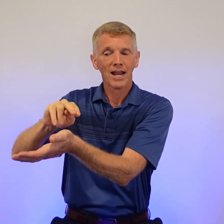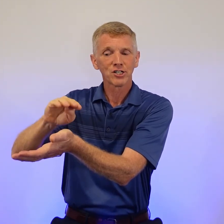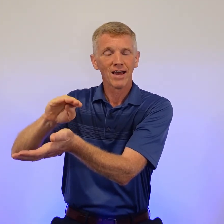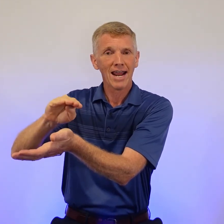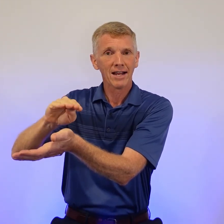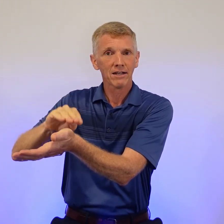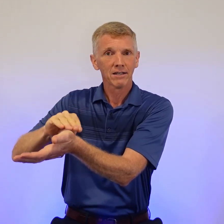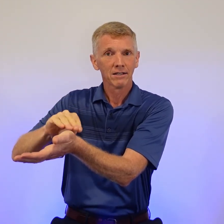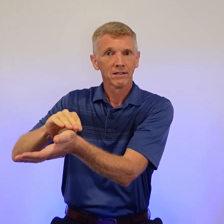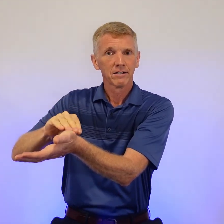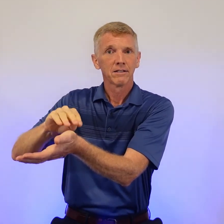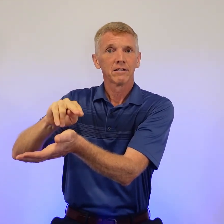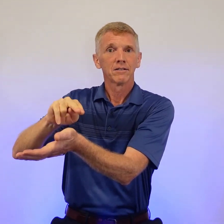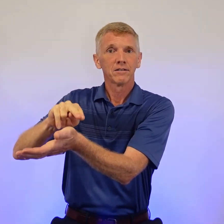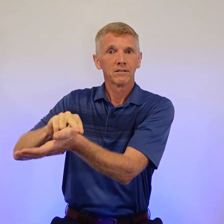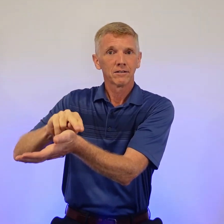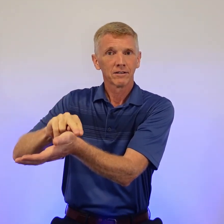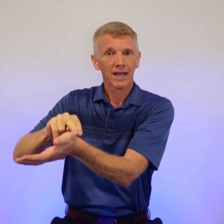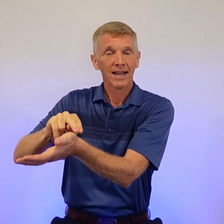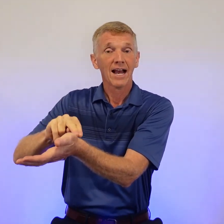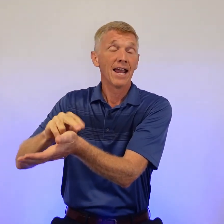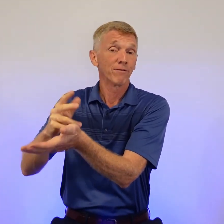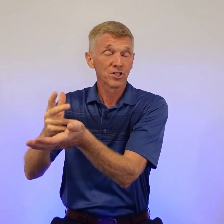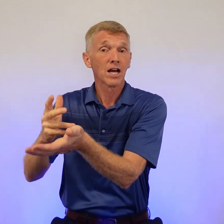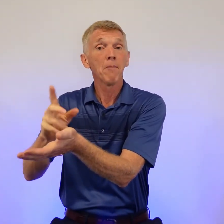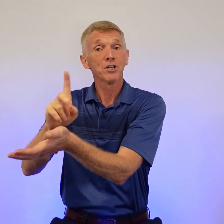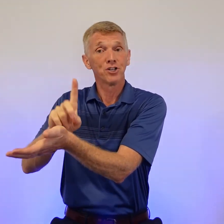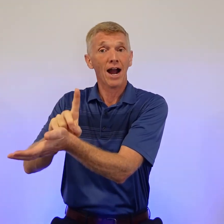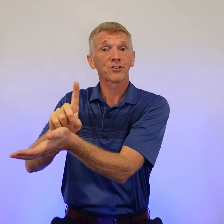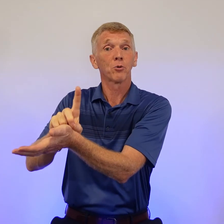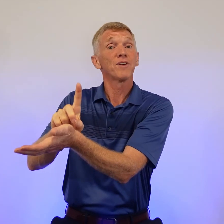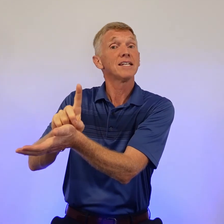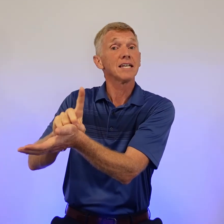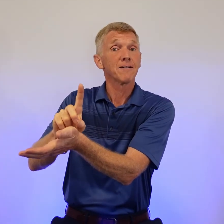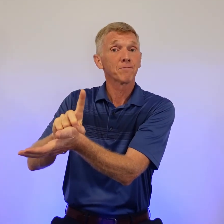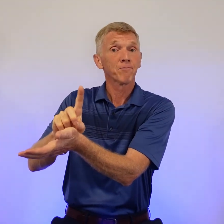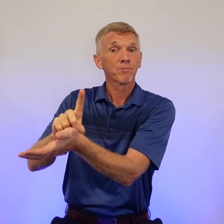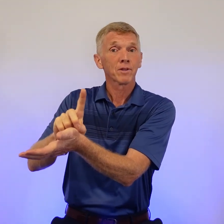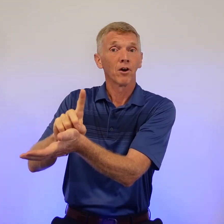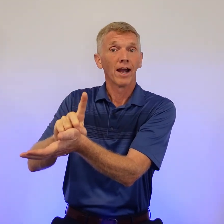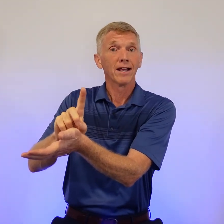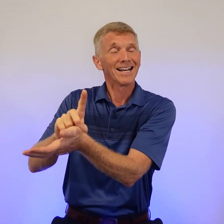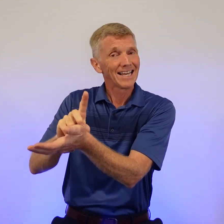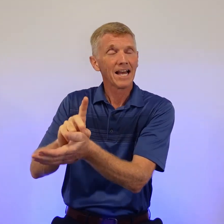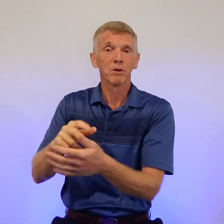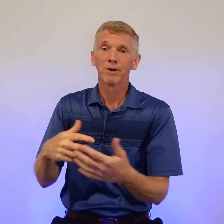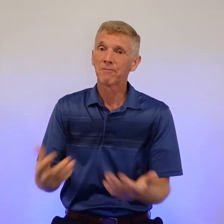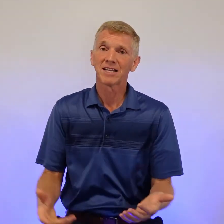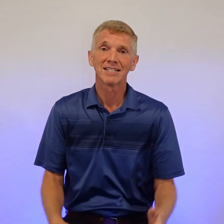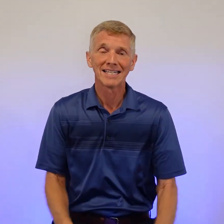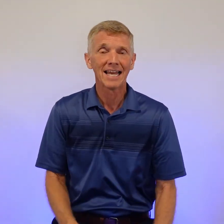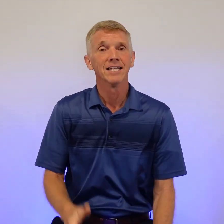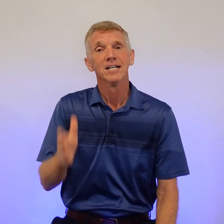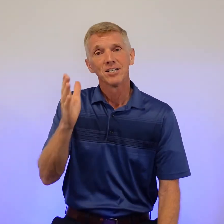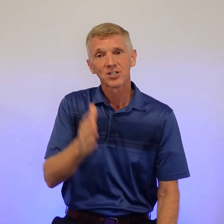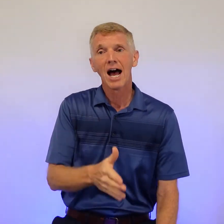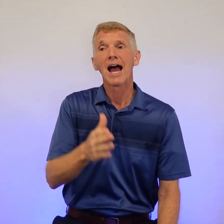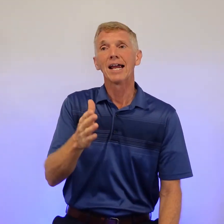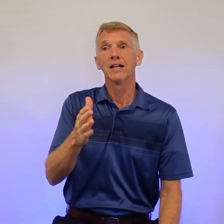in the hand? Okay. And for some, doctor with a D. All right. Again, we reemphasize that again. Sign